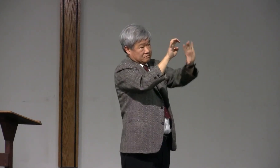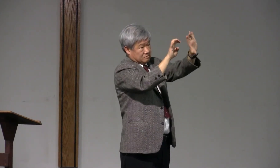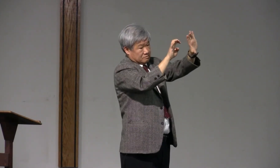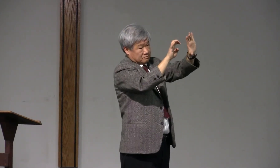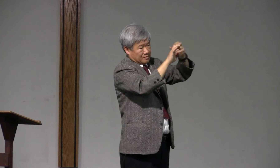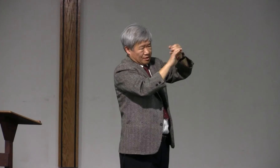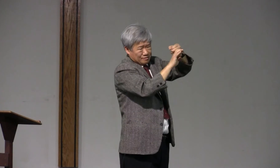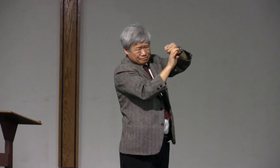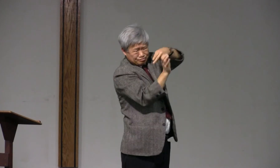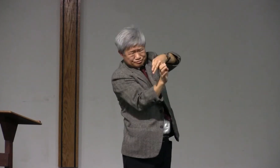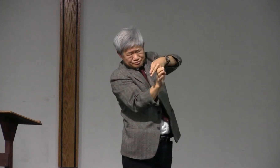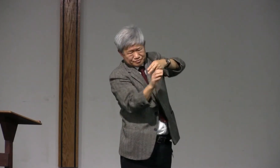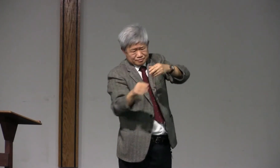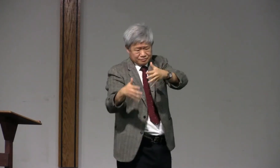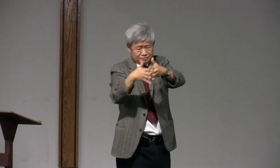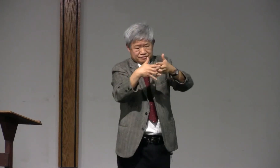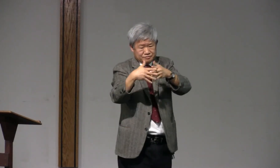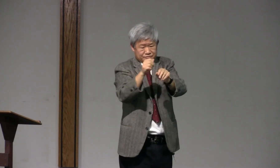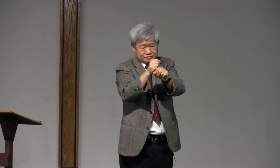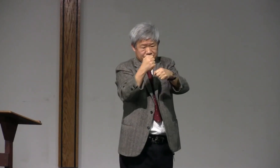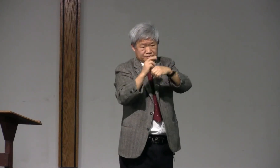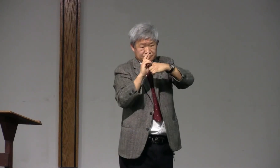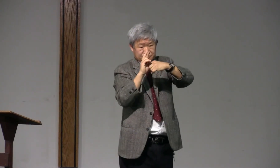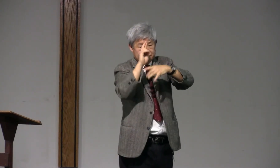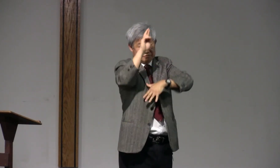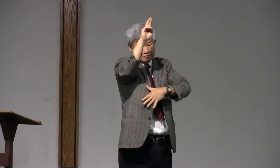And 1,500 cubits in height.